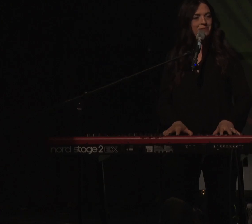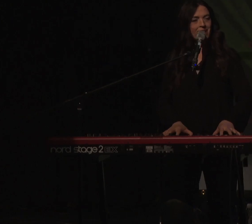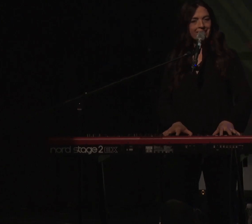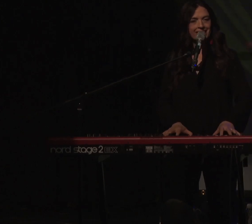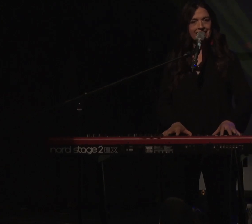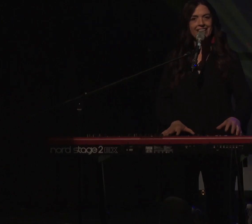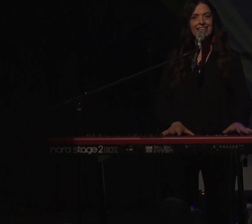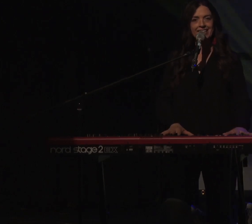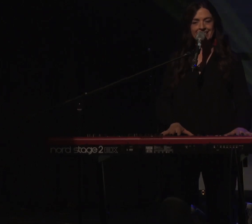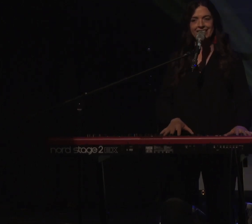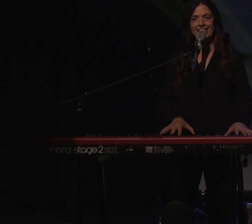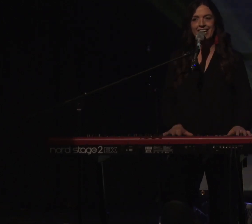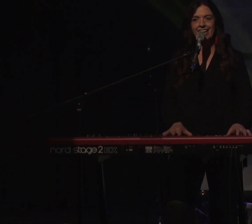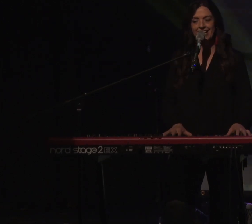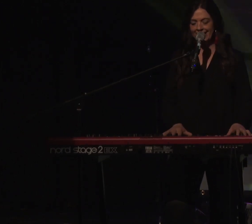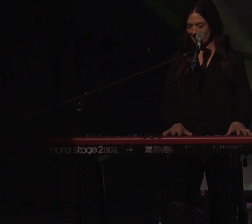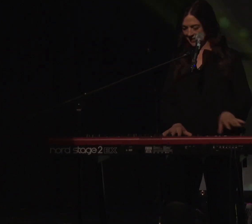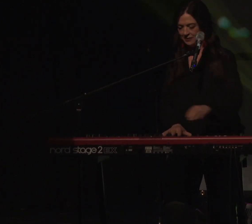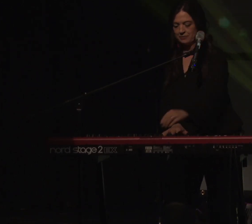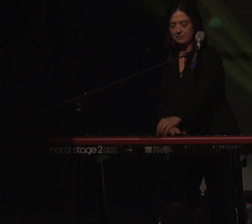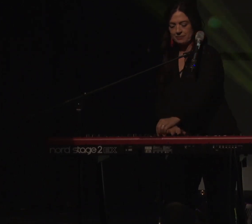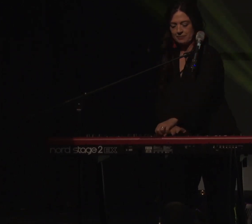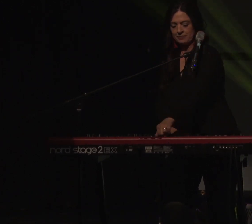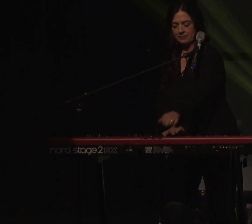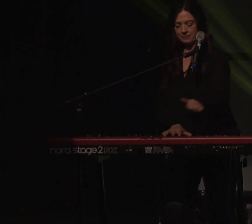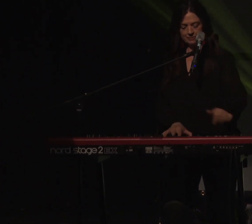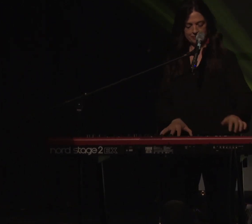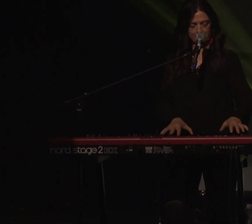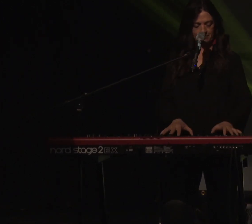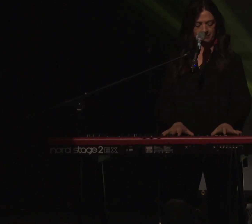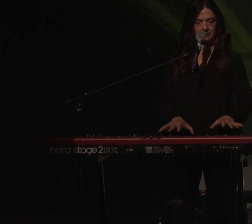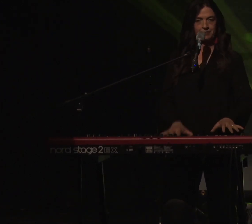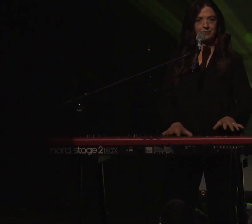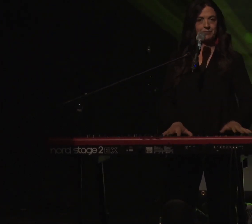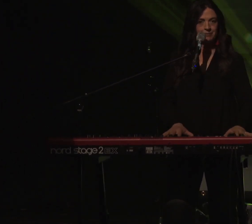and I'm walking in the light.